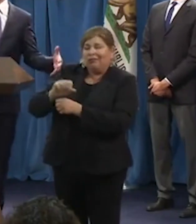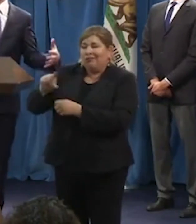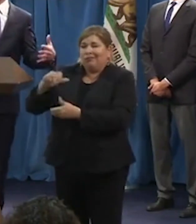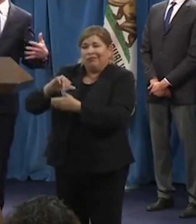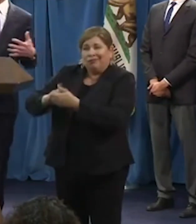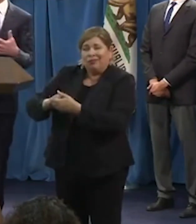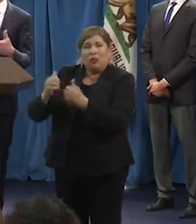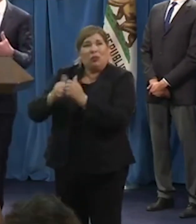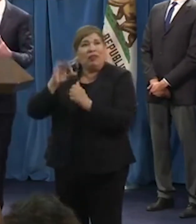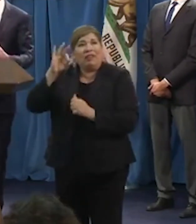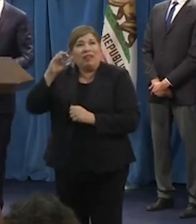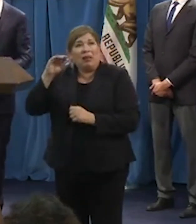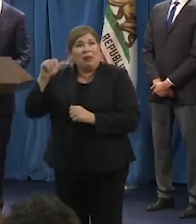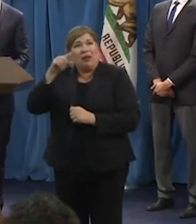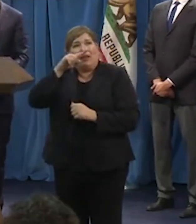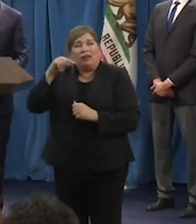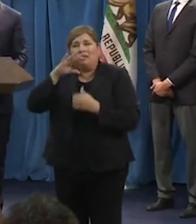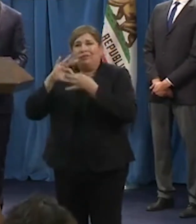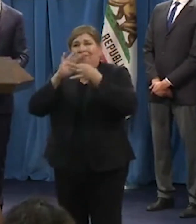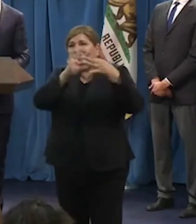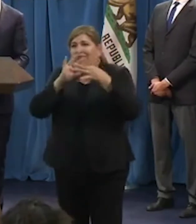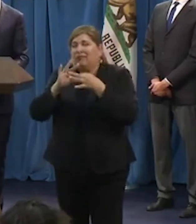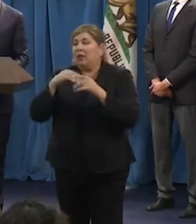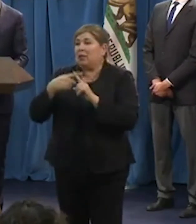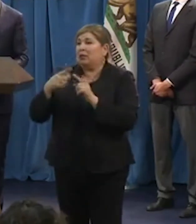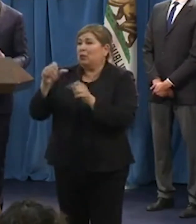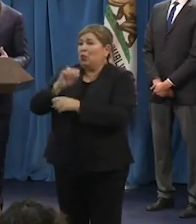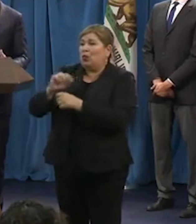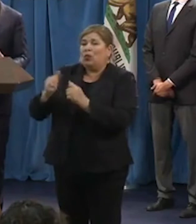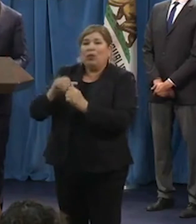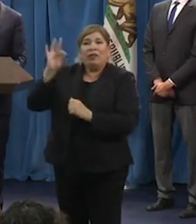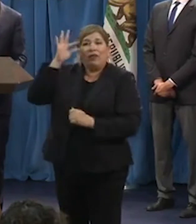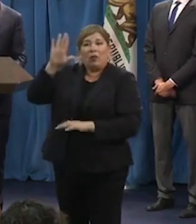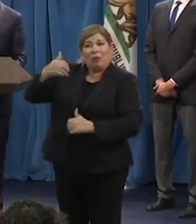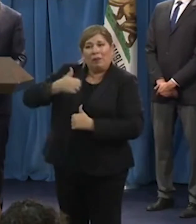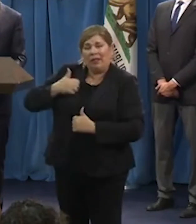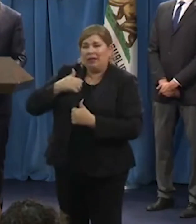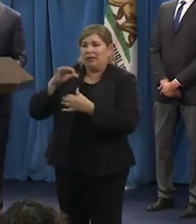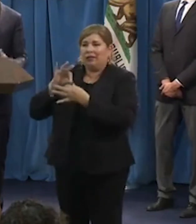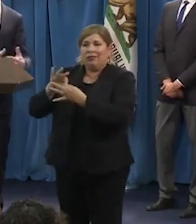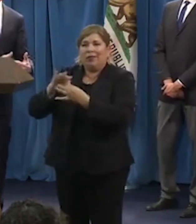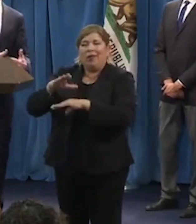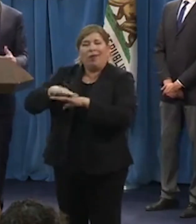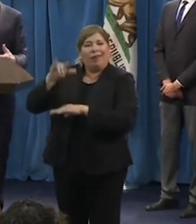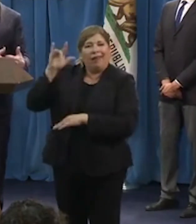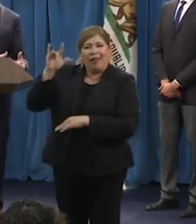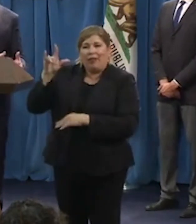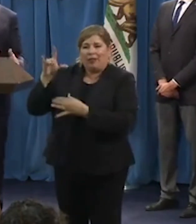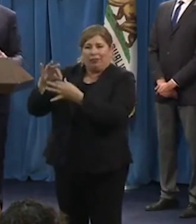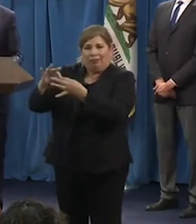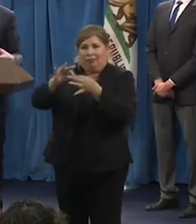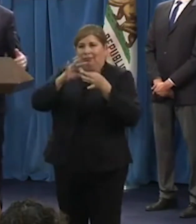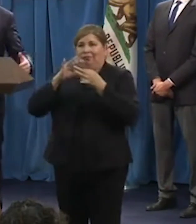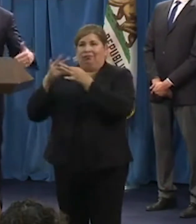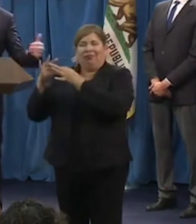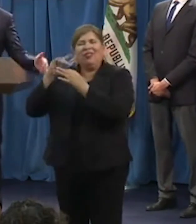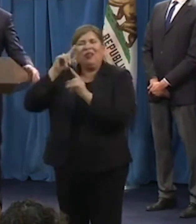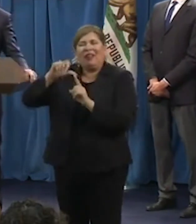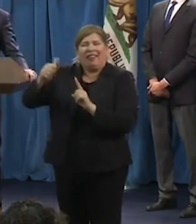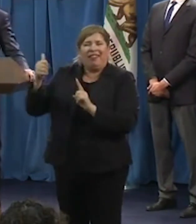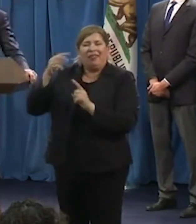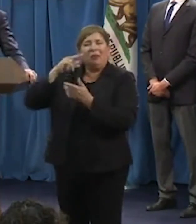just with FEMA, but with the federal military personnel working on these Air Force bases for other reasons and